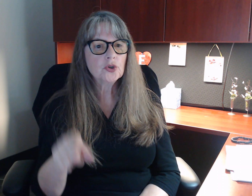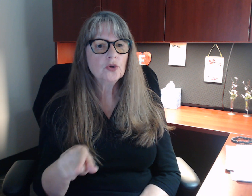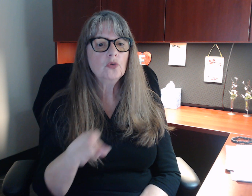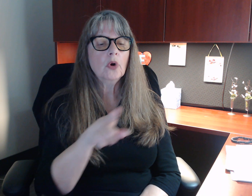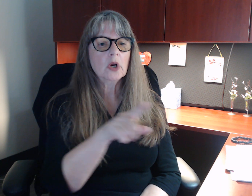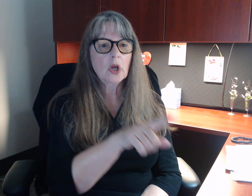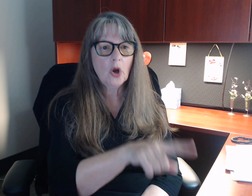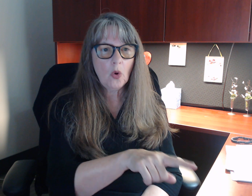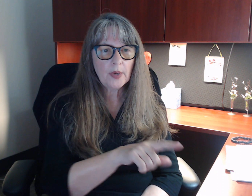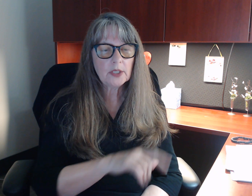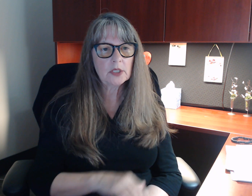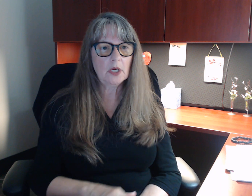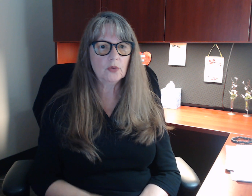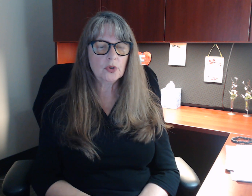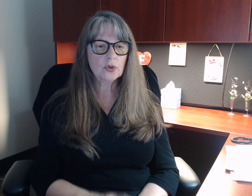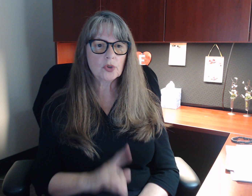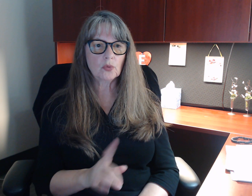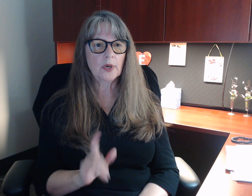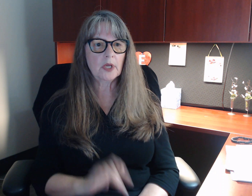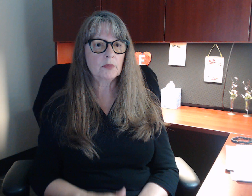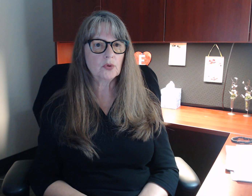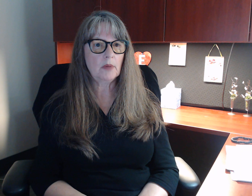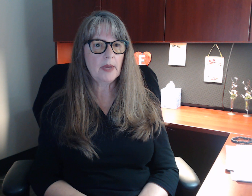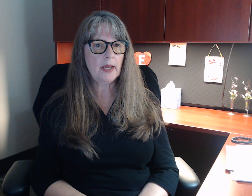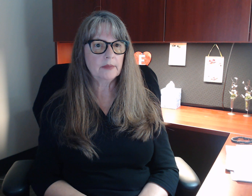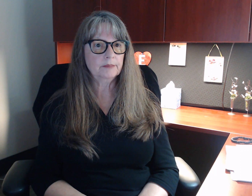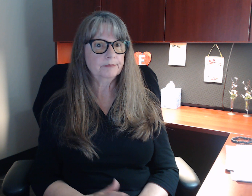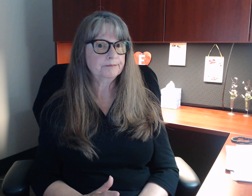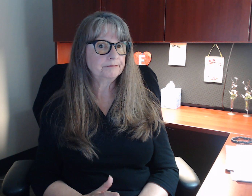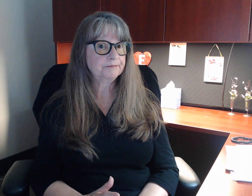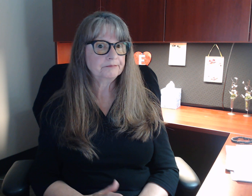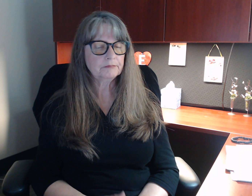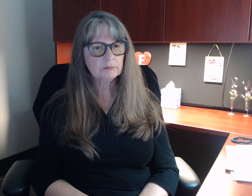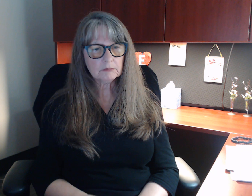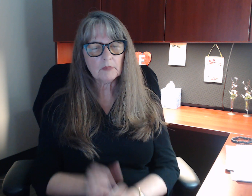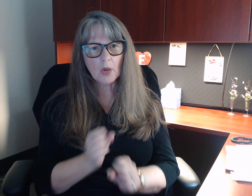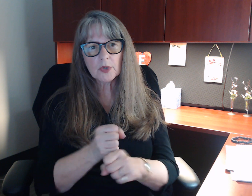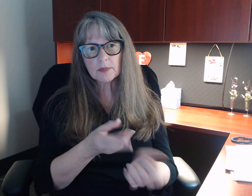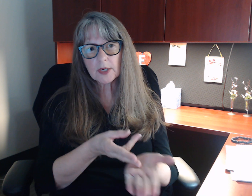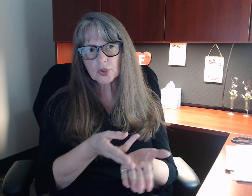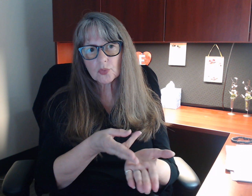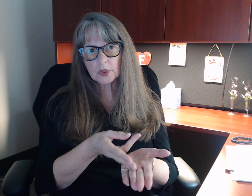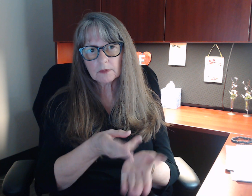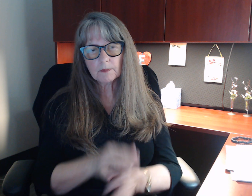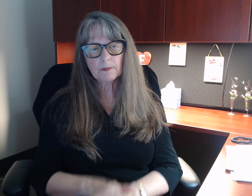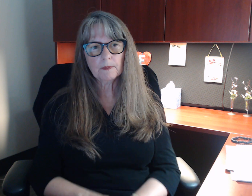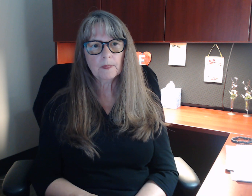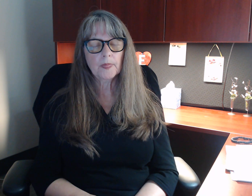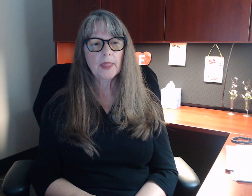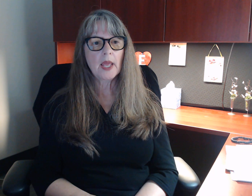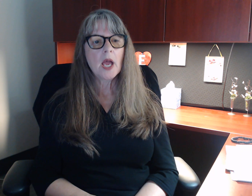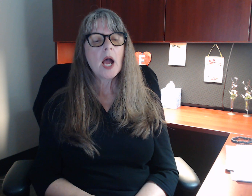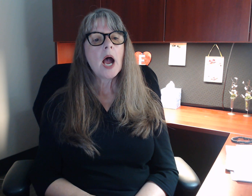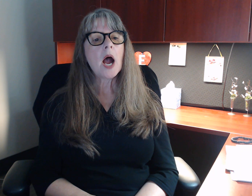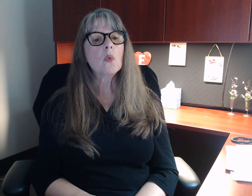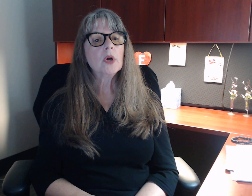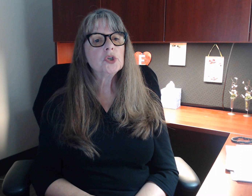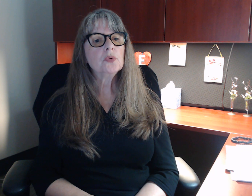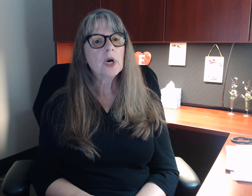you are going to go to the store and come straight back. I want to make sure. I want to